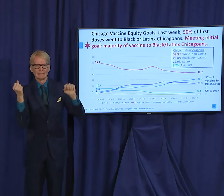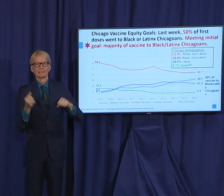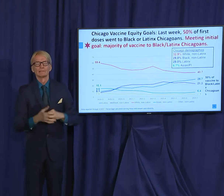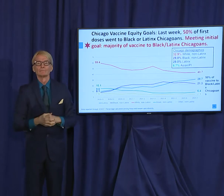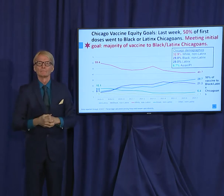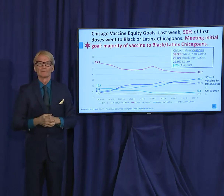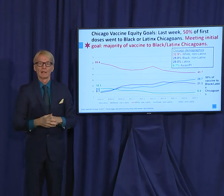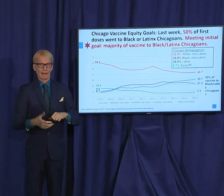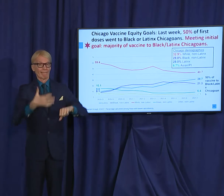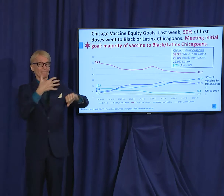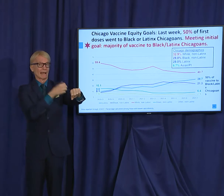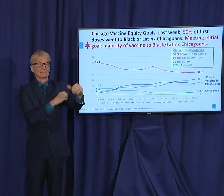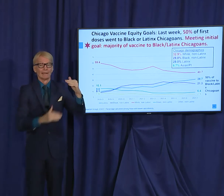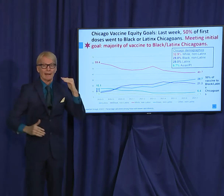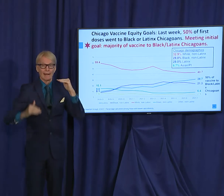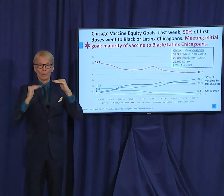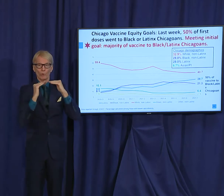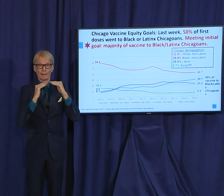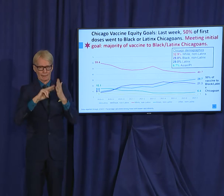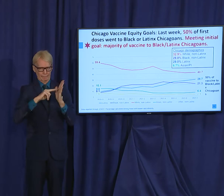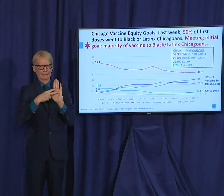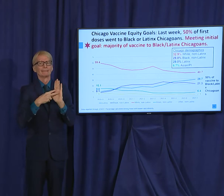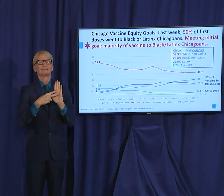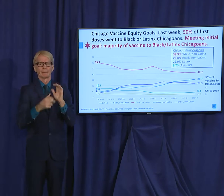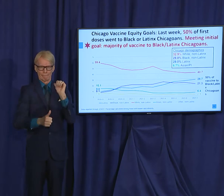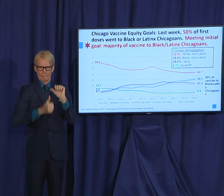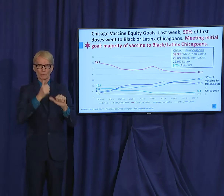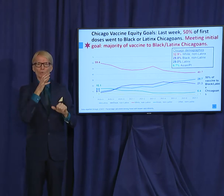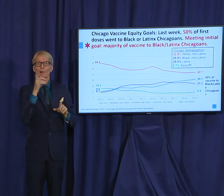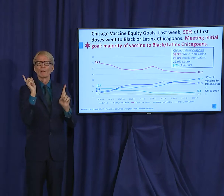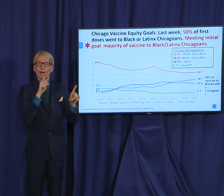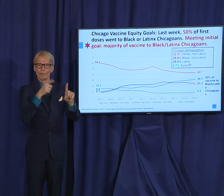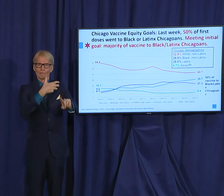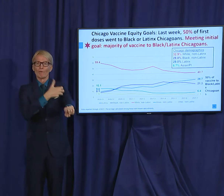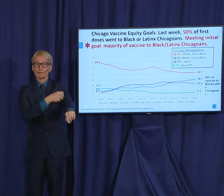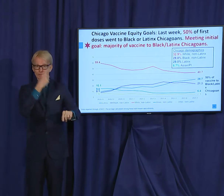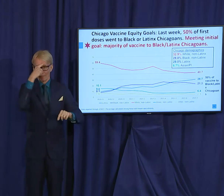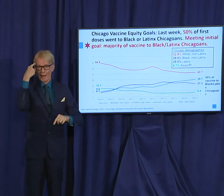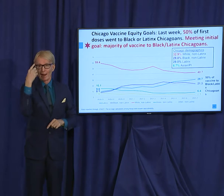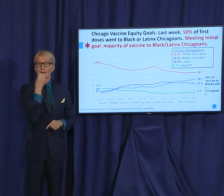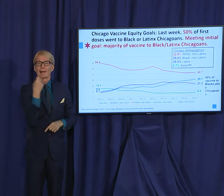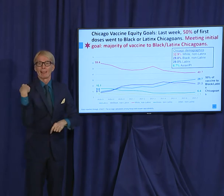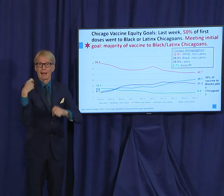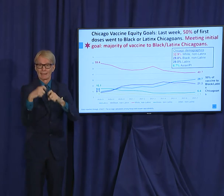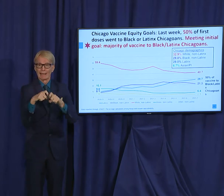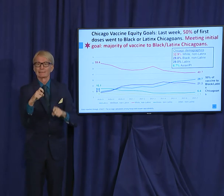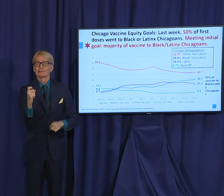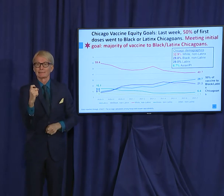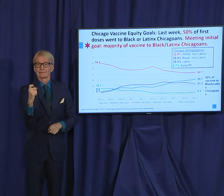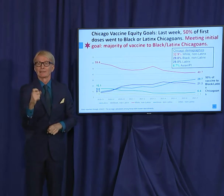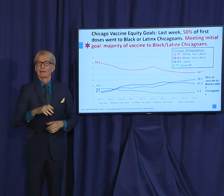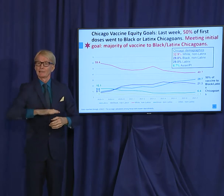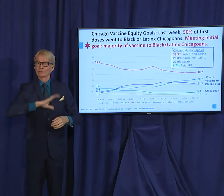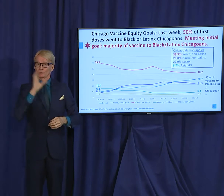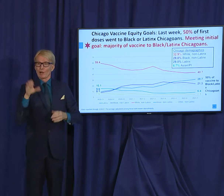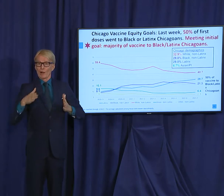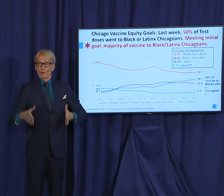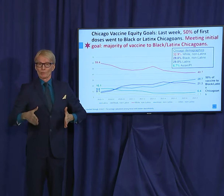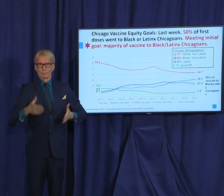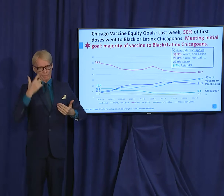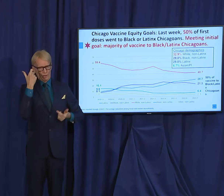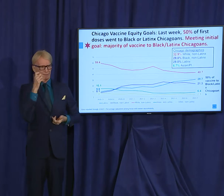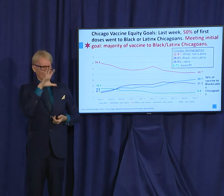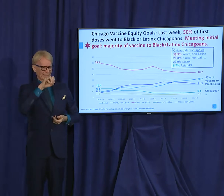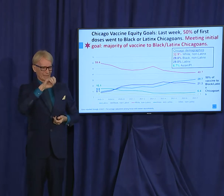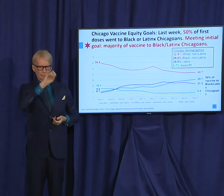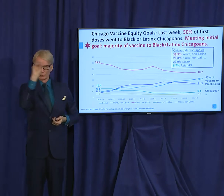initial goal is that the majority of Chicago's vaccine will go to Black and Latinx Chicagoans, given that 59% of Chicago is Black or